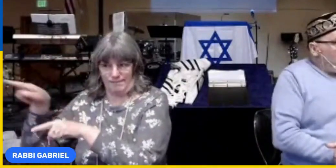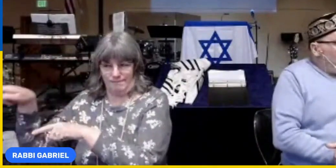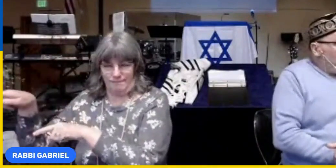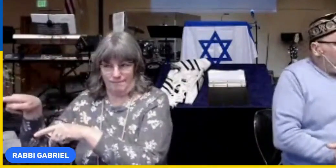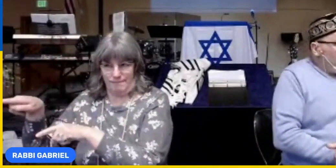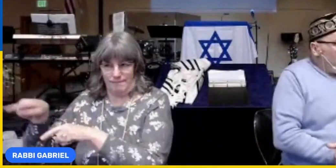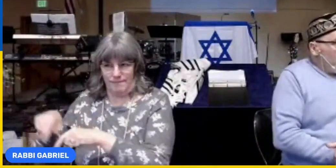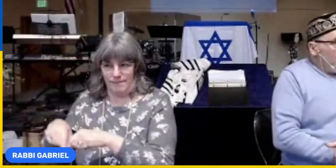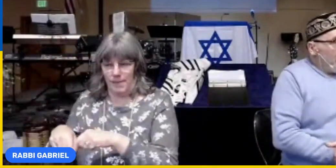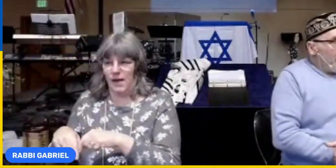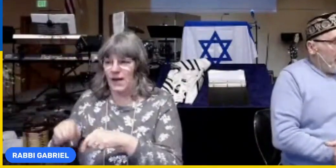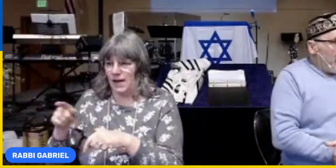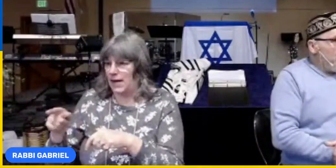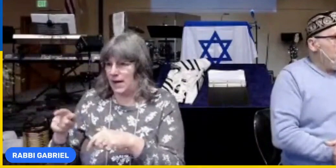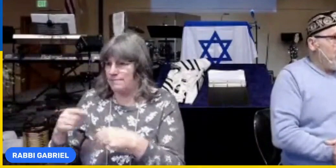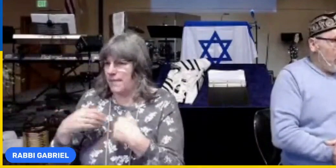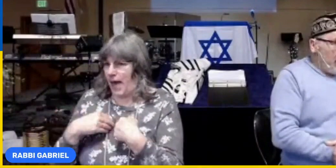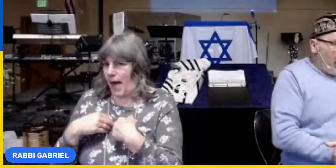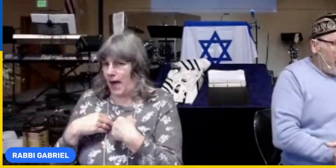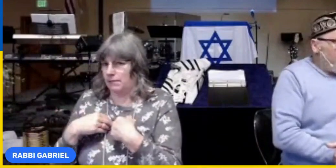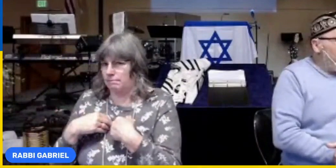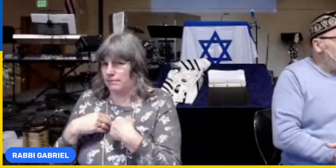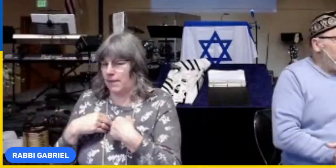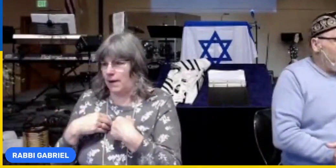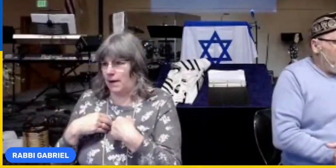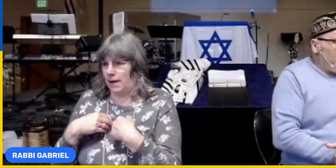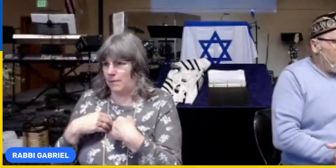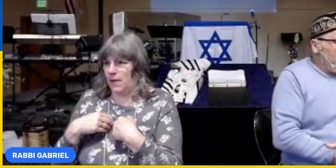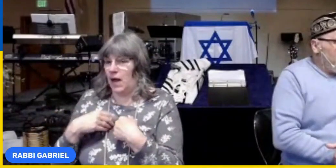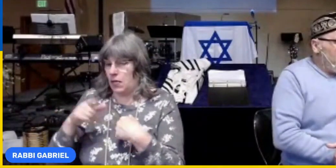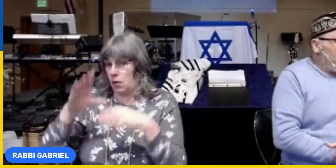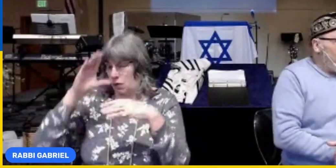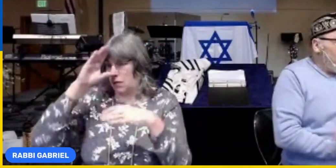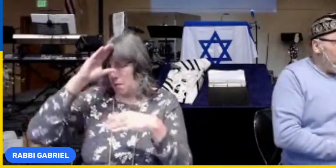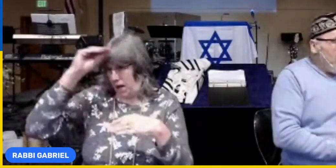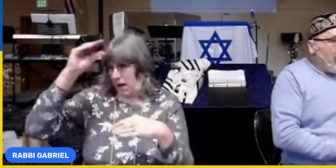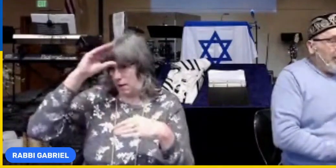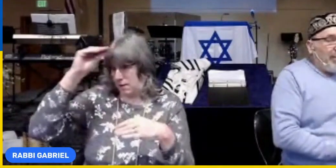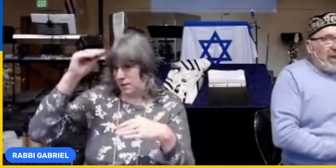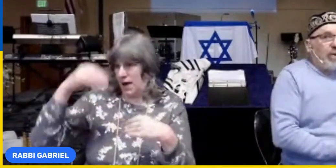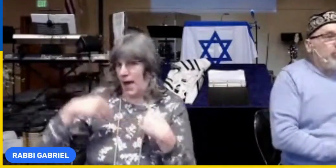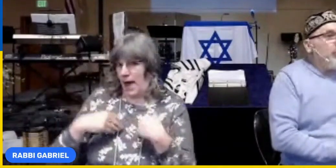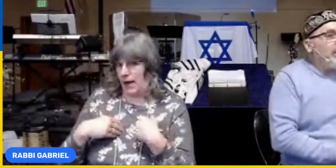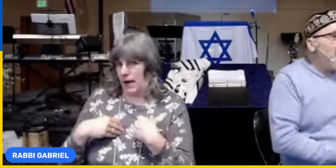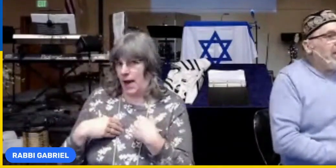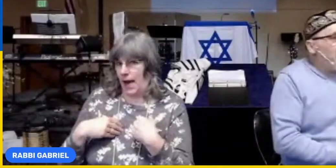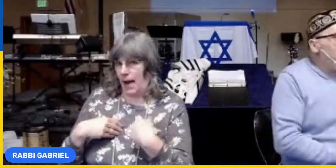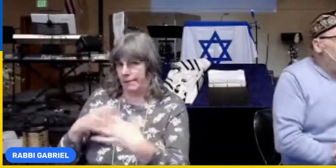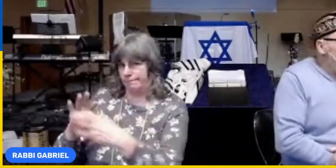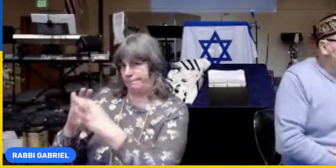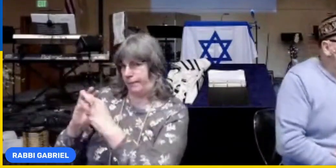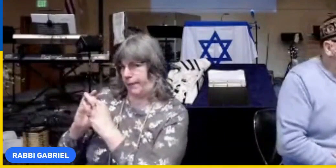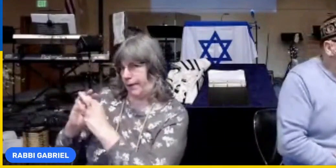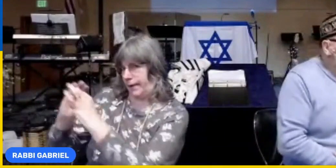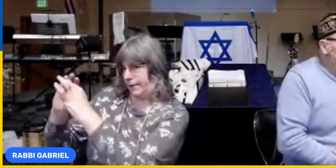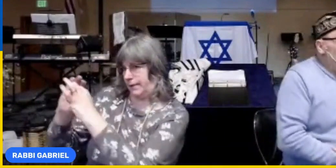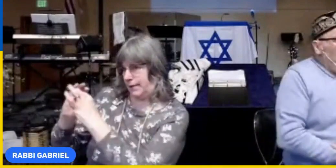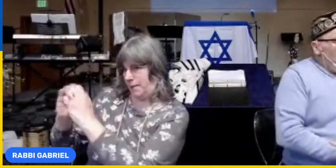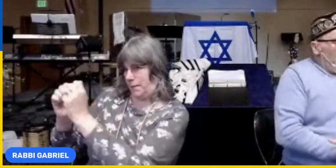It doesn't say his mother. Maybe it was the second wife, or maybe something. I don't know. Something that Reuben did to